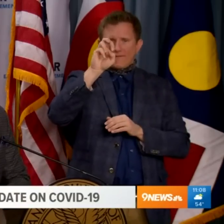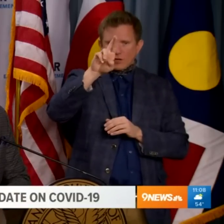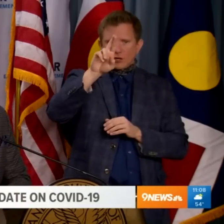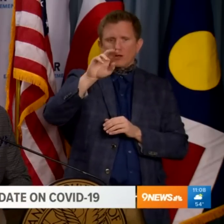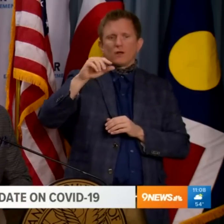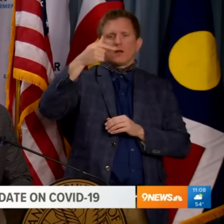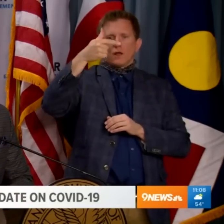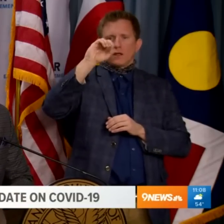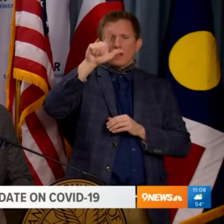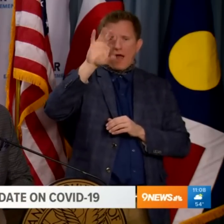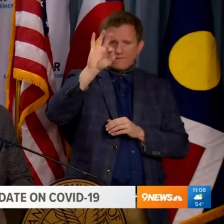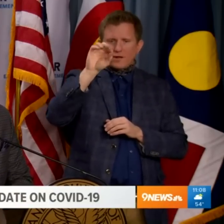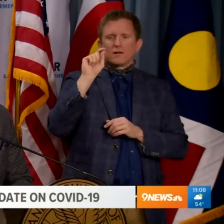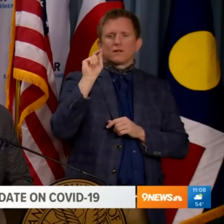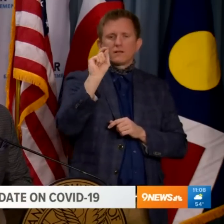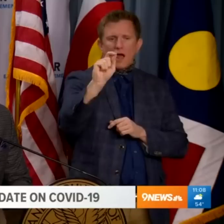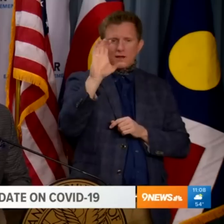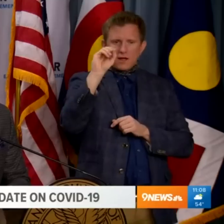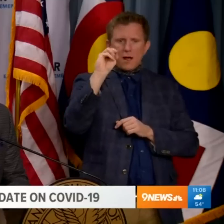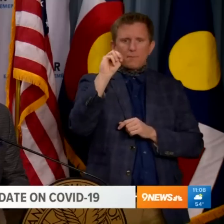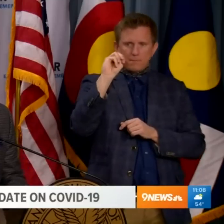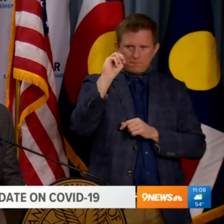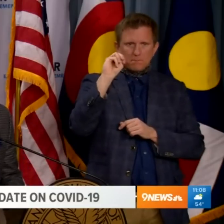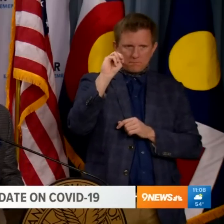to the